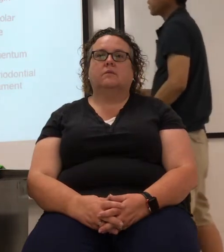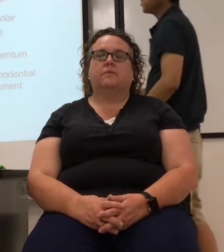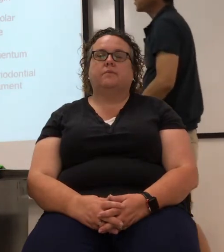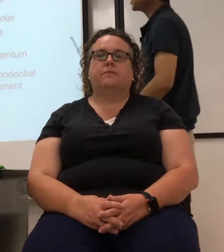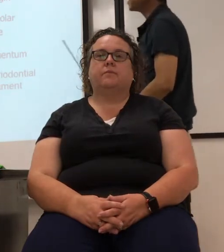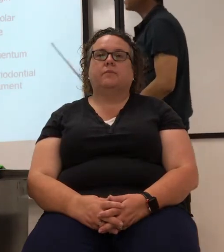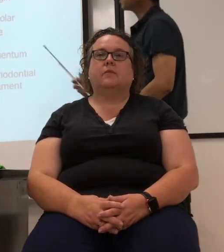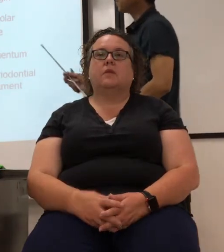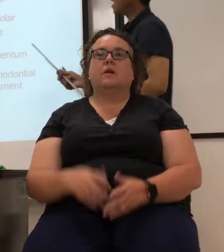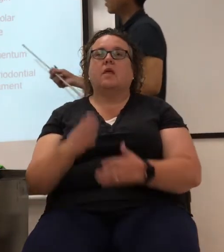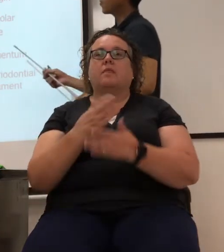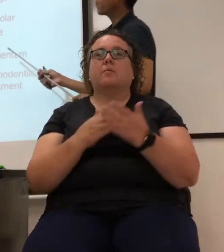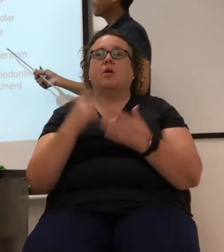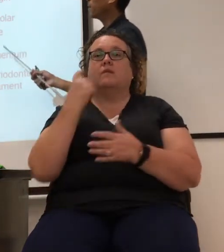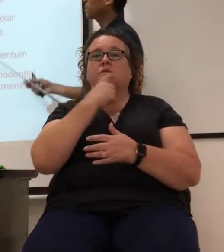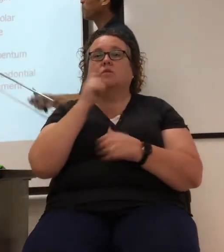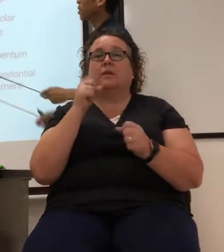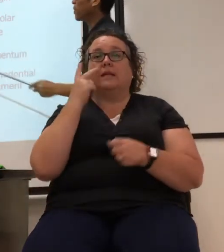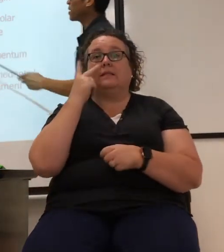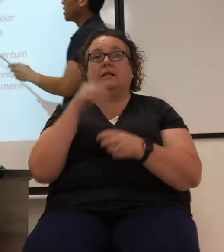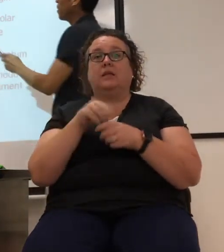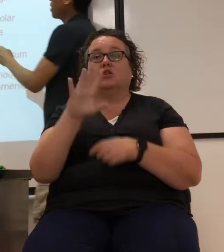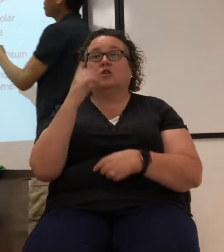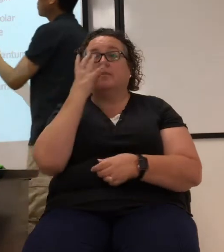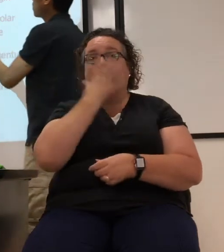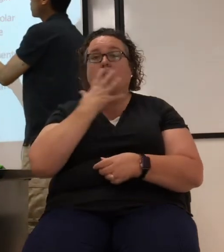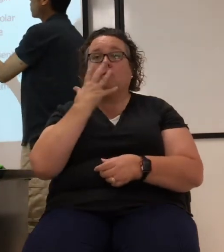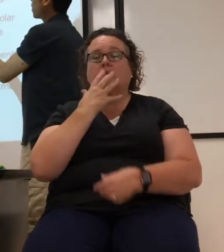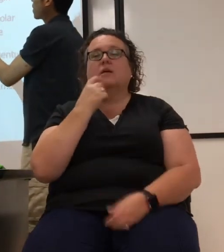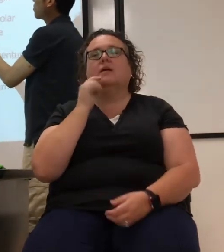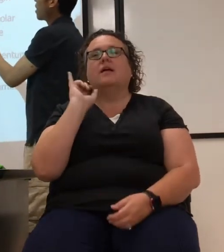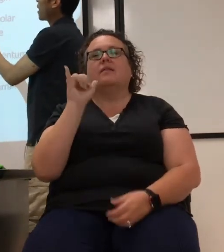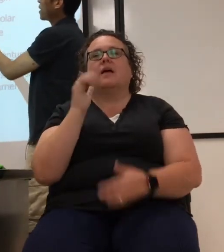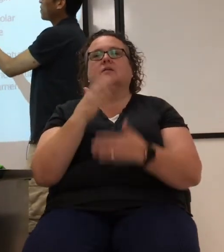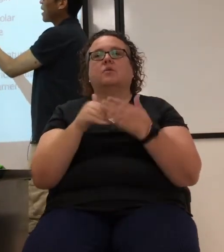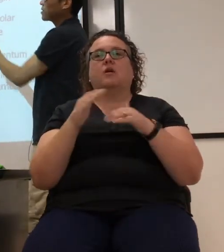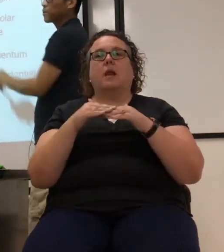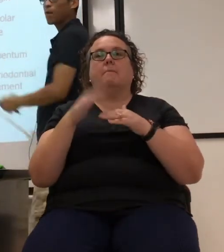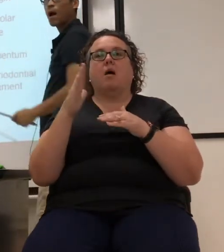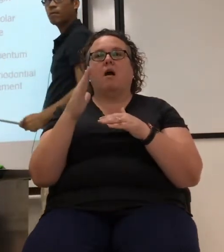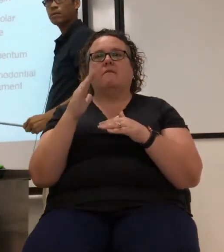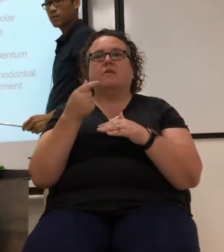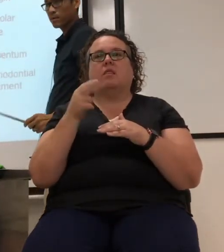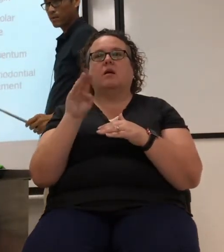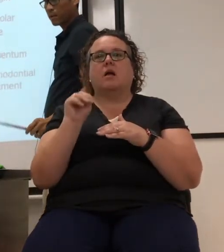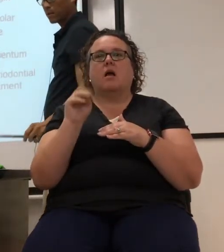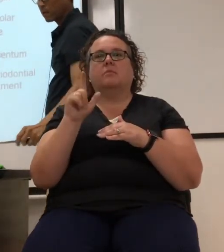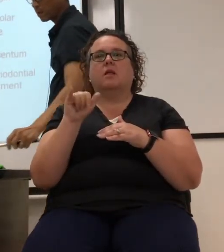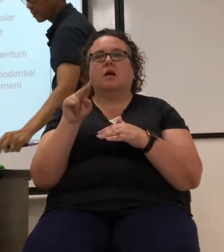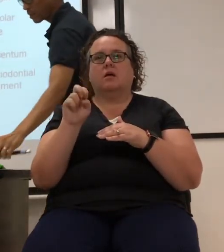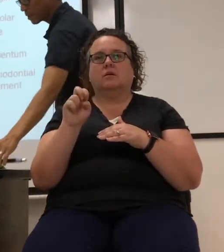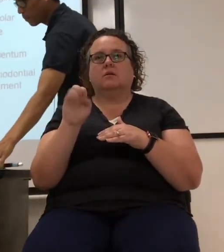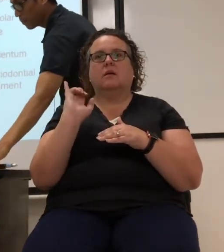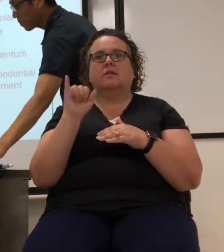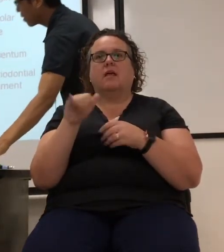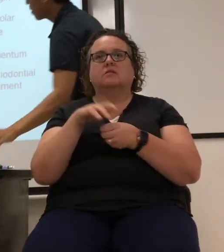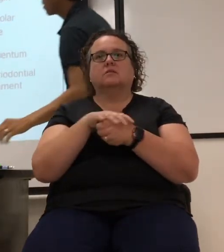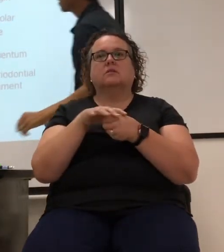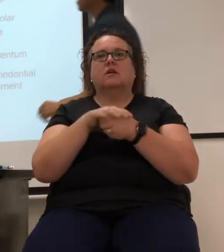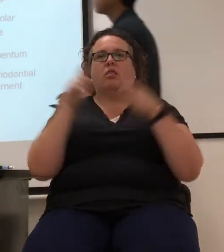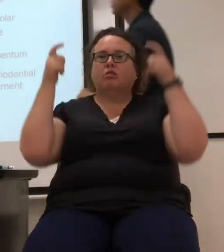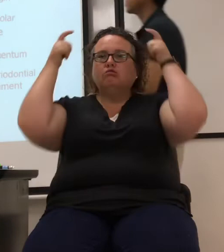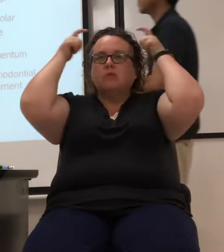part of the tooth that you can see in your mouth is the part that's above the gum line, and that's the crown.